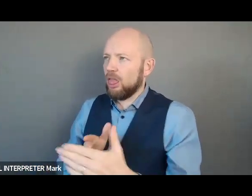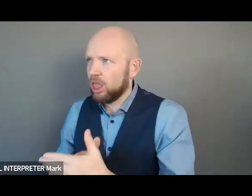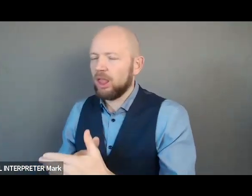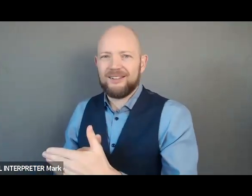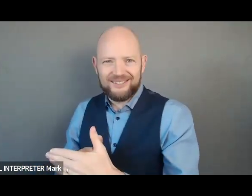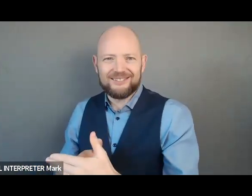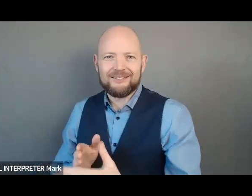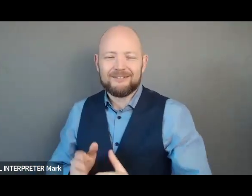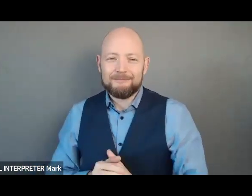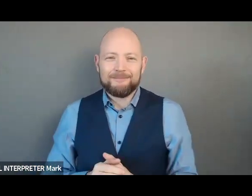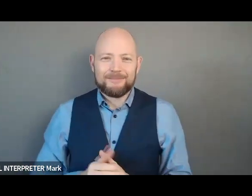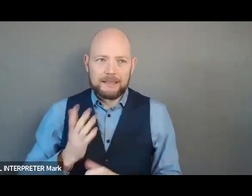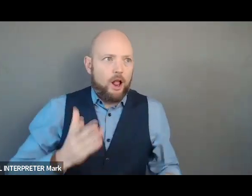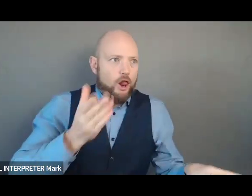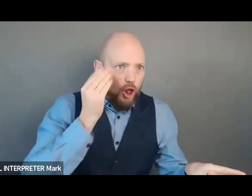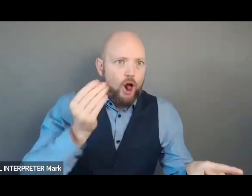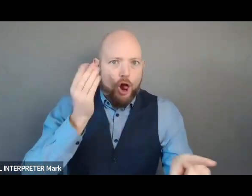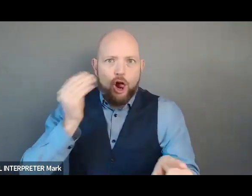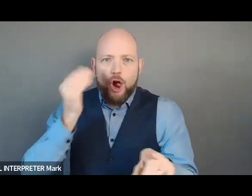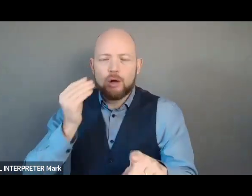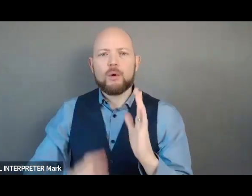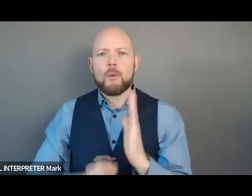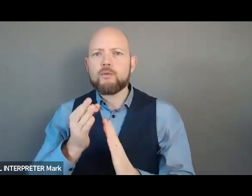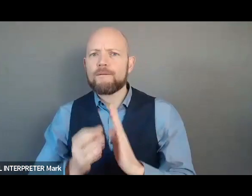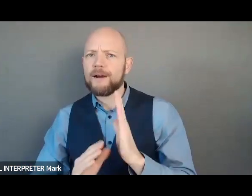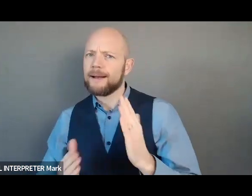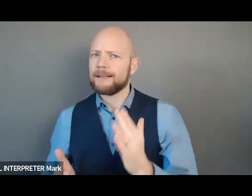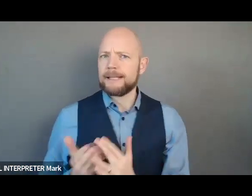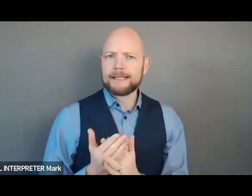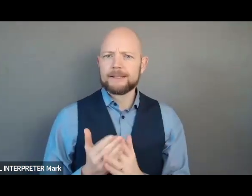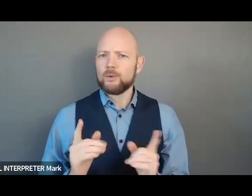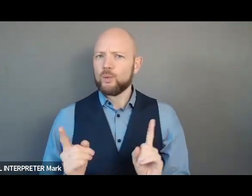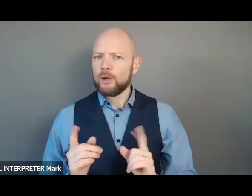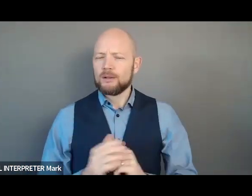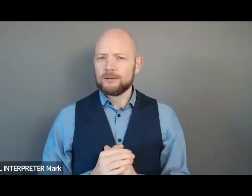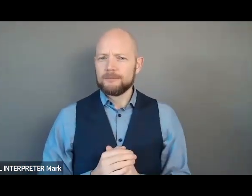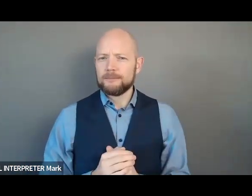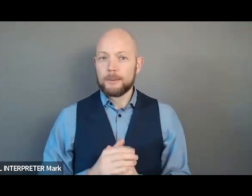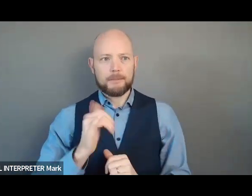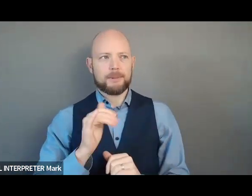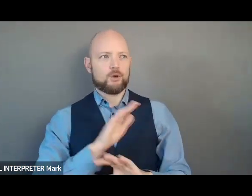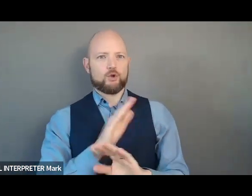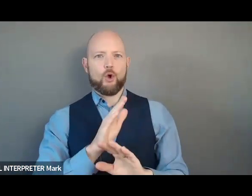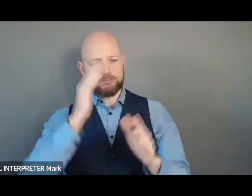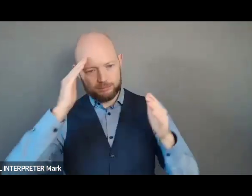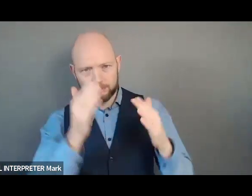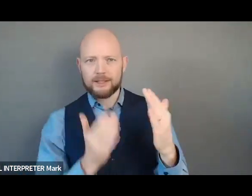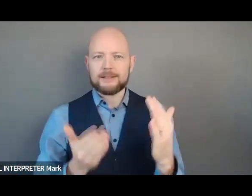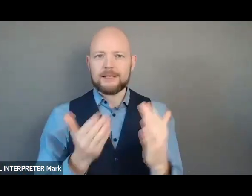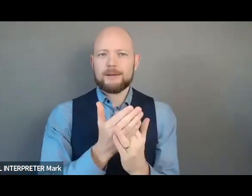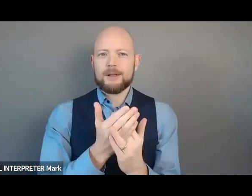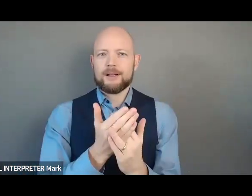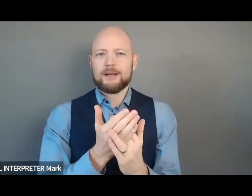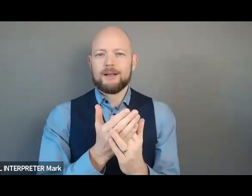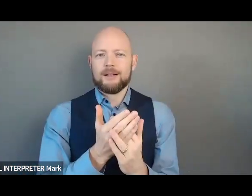often, the things that improved accessibility weren't necessarily things that were directly targeted accessibility, but they're things that were